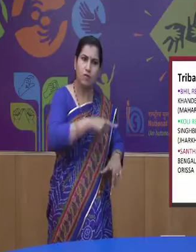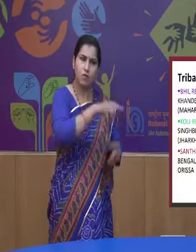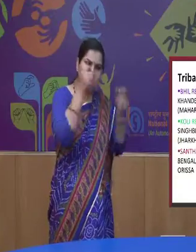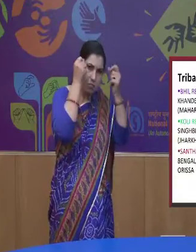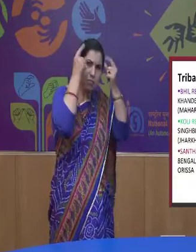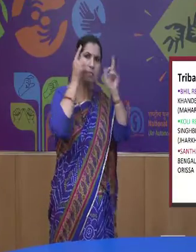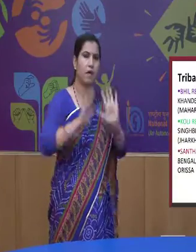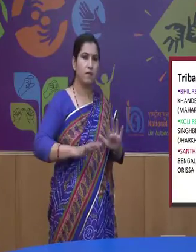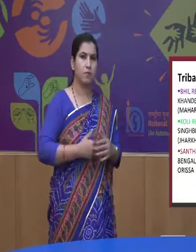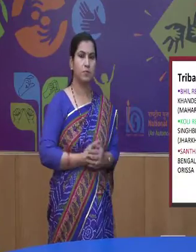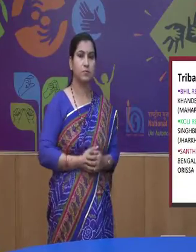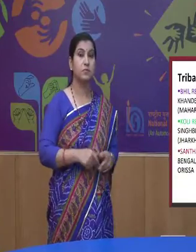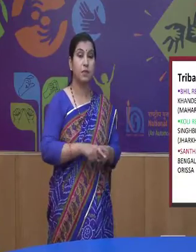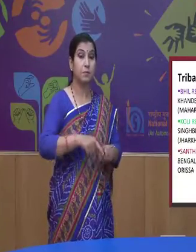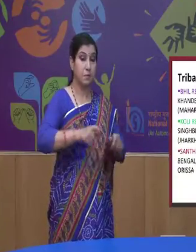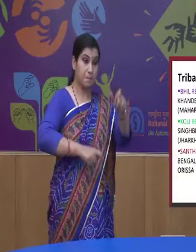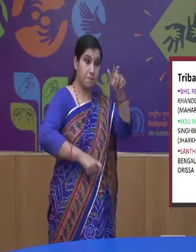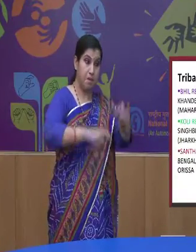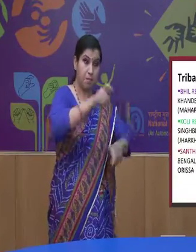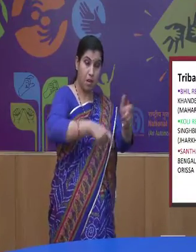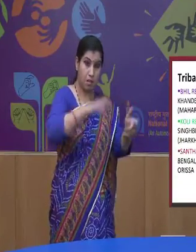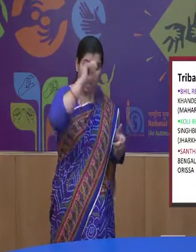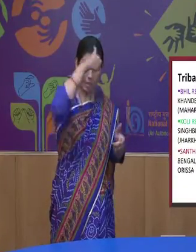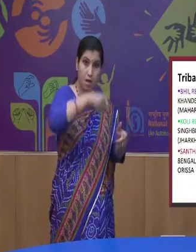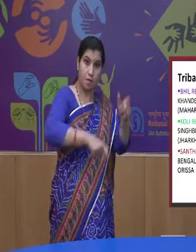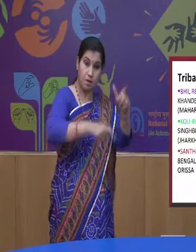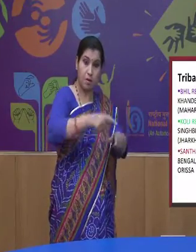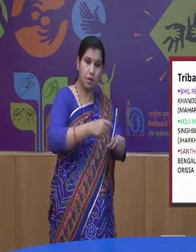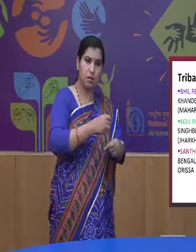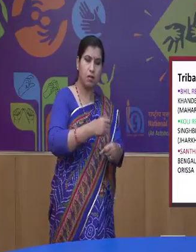The feelings of Indian people against the British government